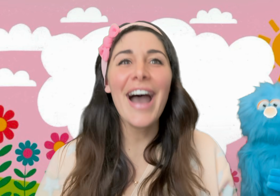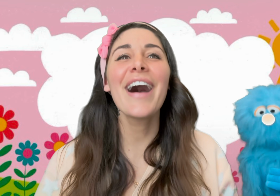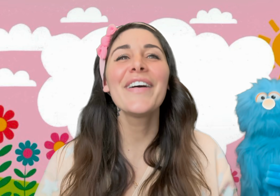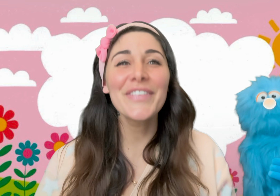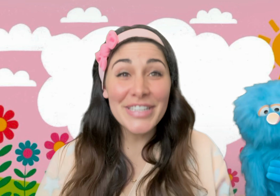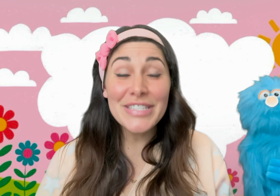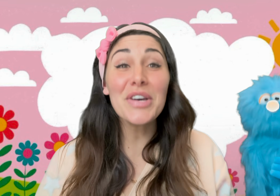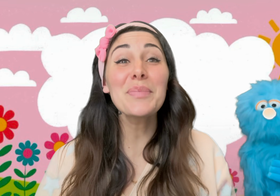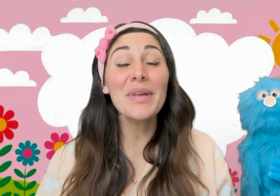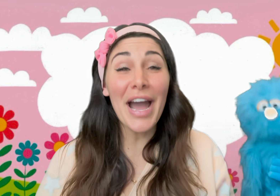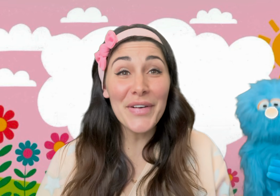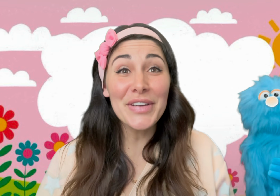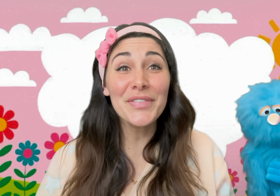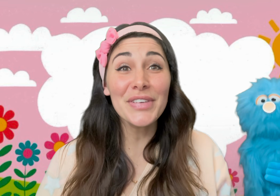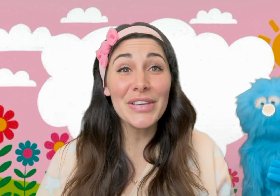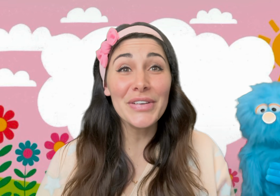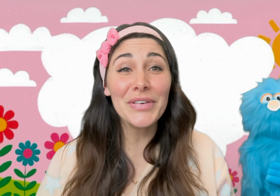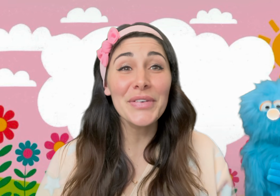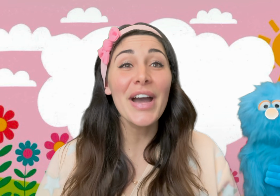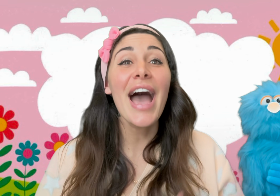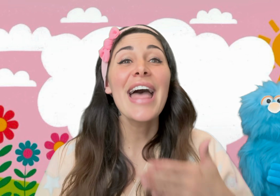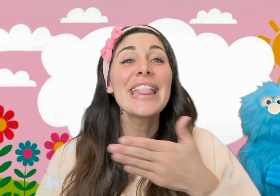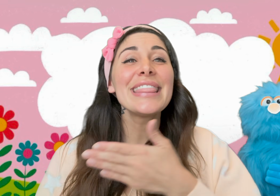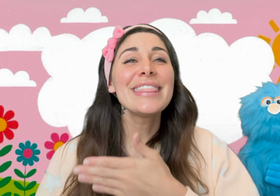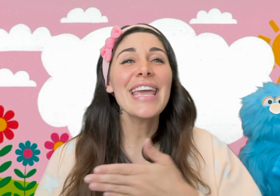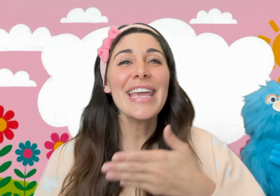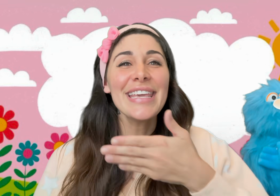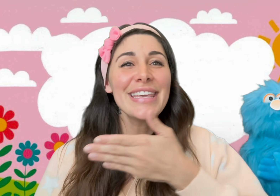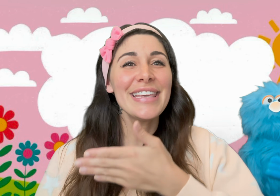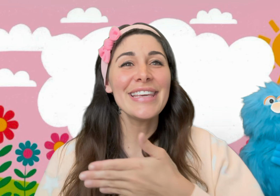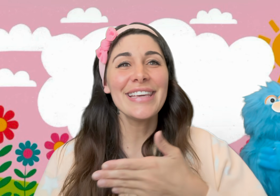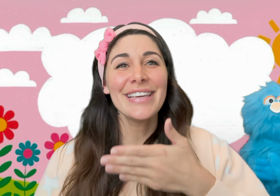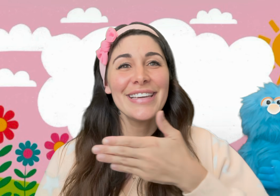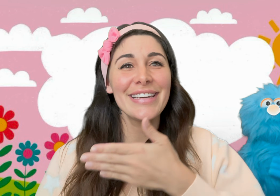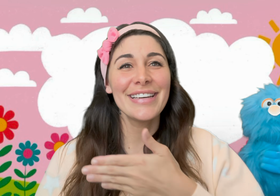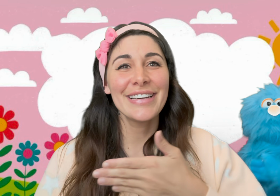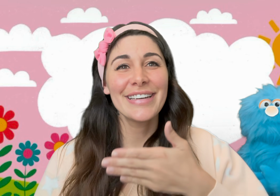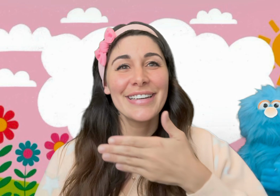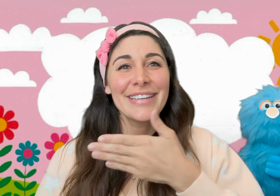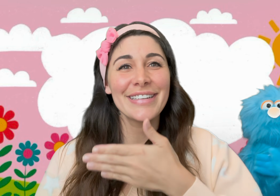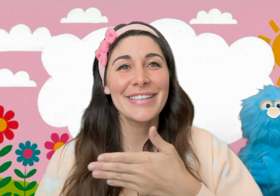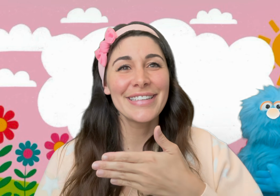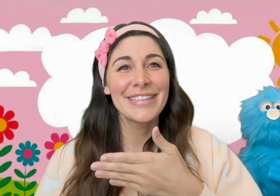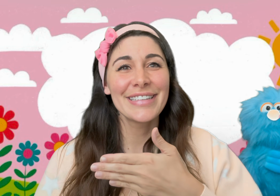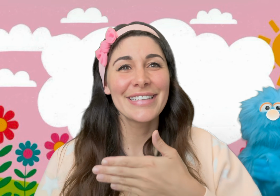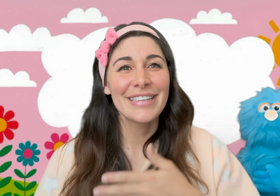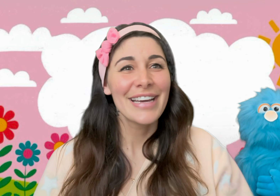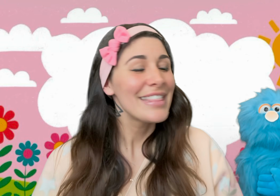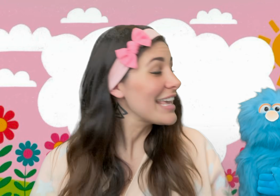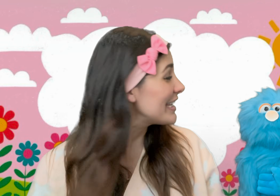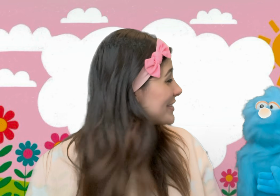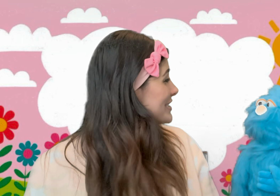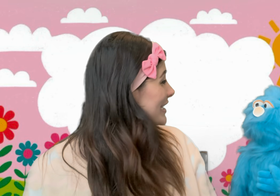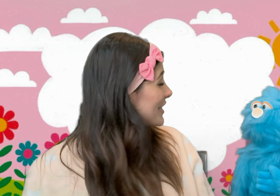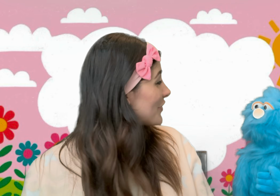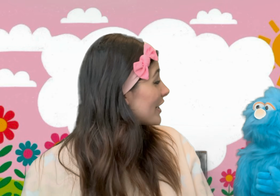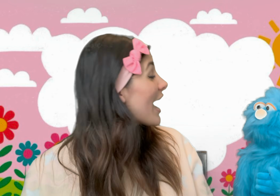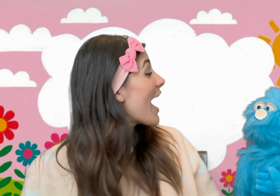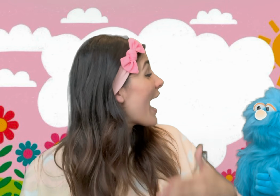Wow, we're so proud of you. Thank you. Thank you, Ziggy, for